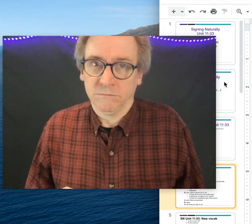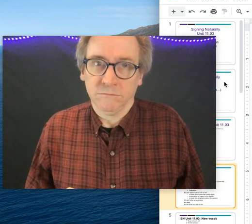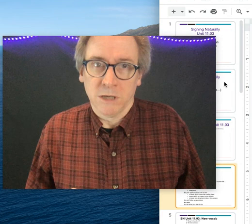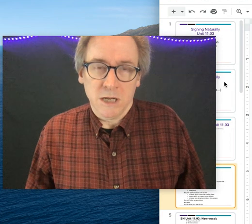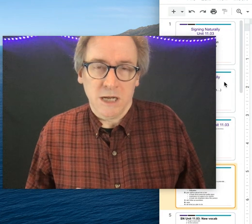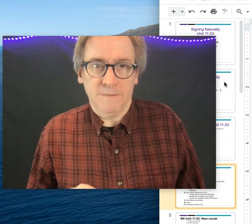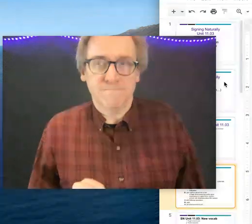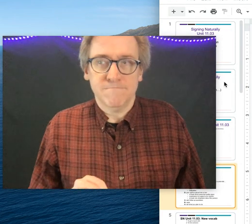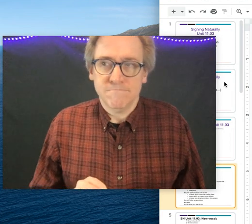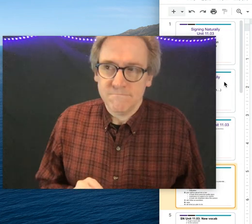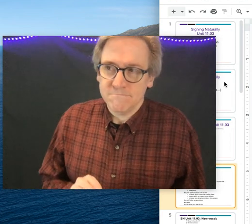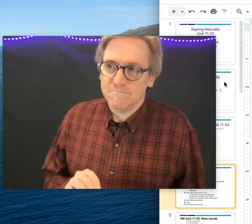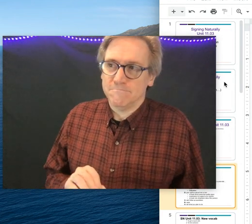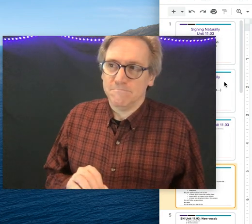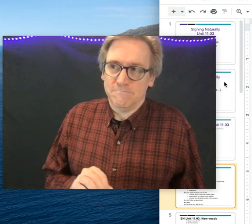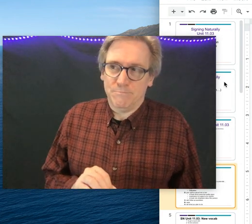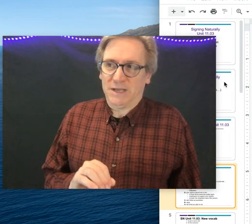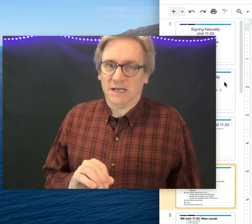going.